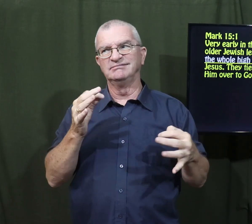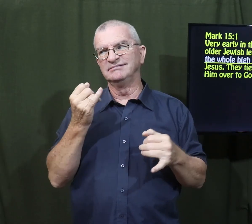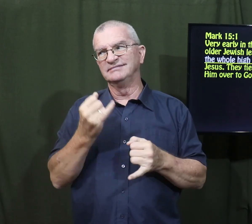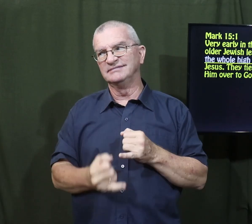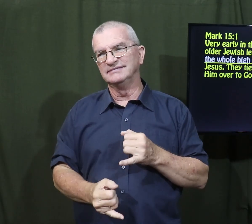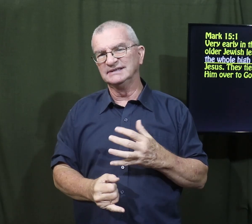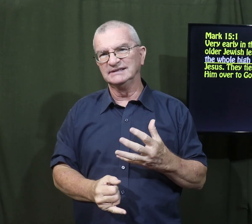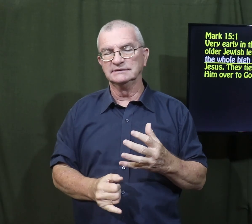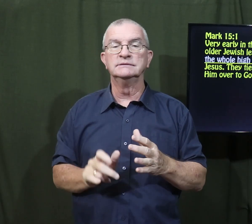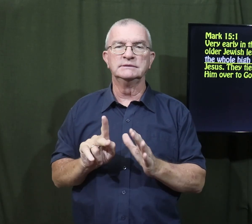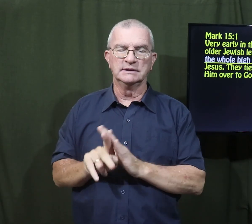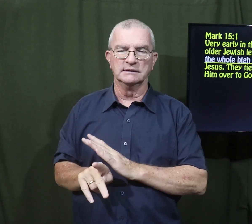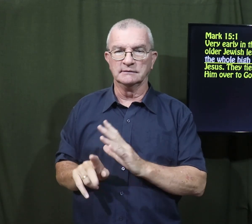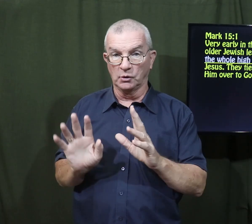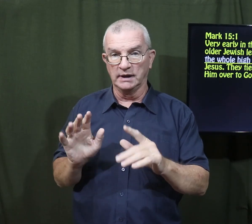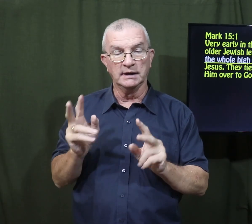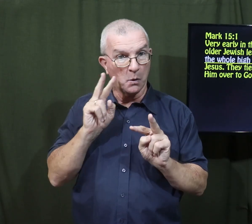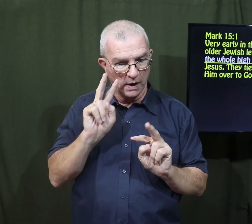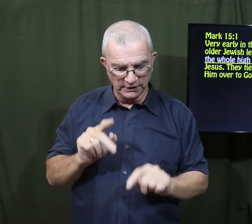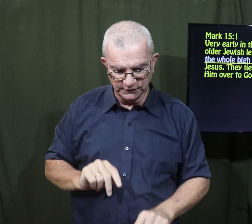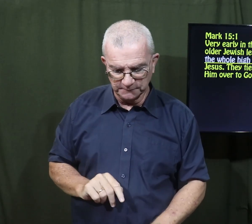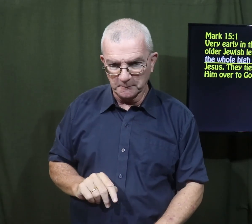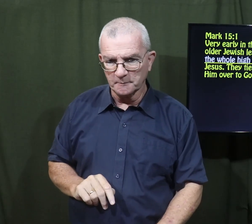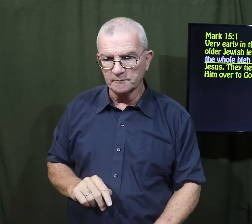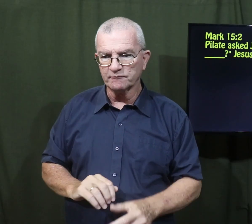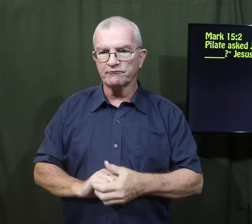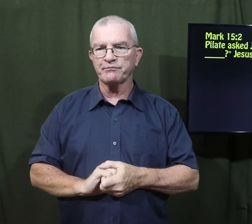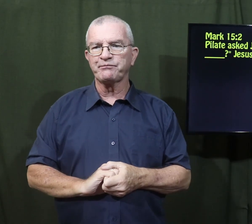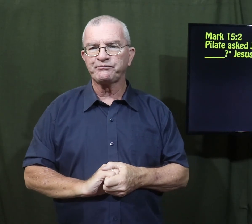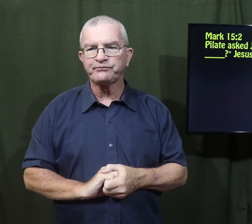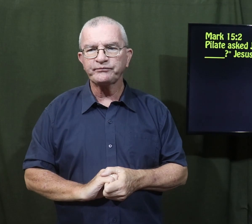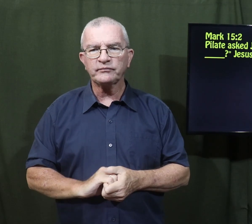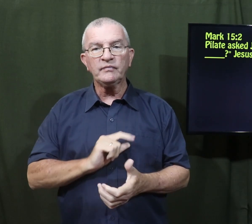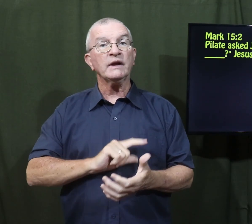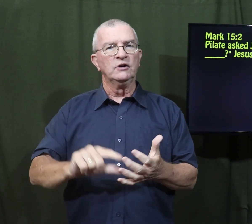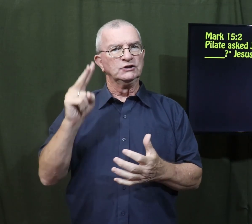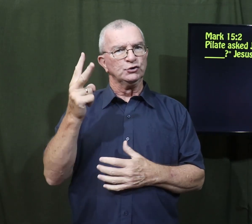so he finally decides to kill Jesus. Verse 2.